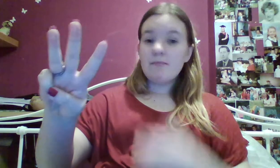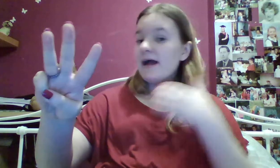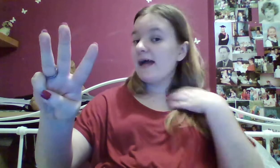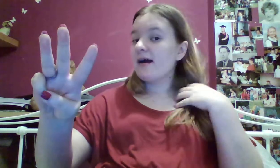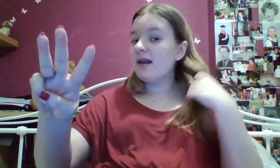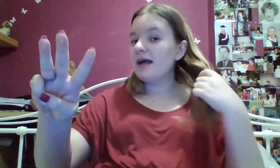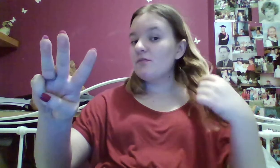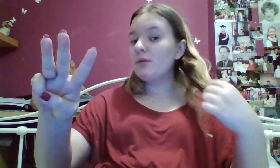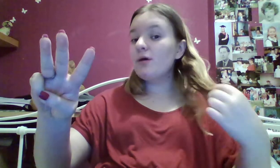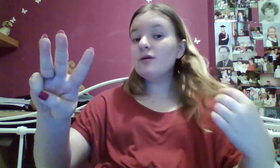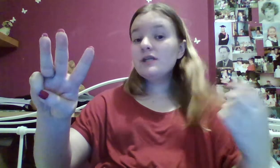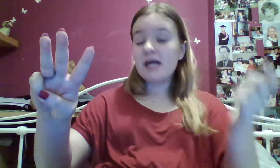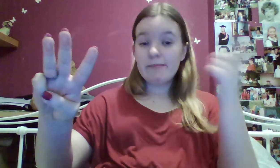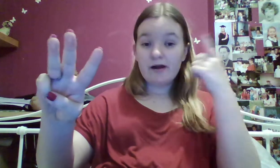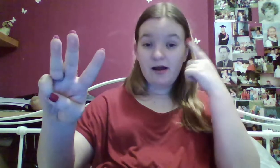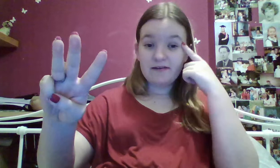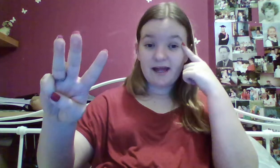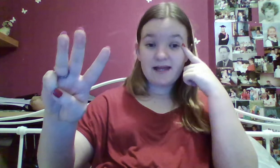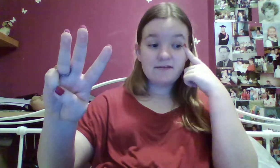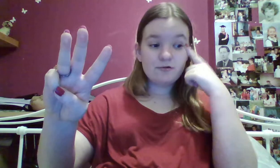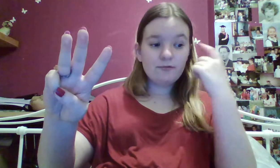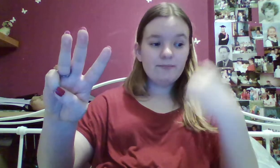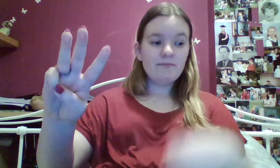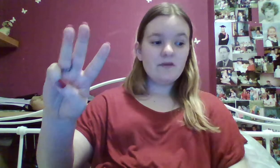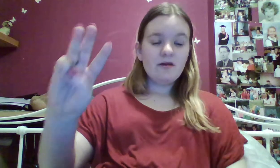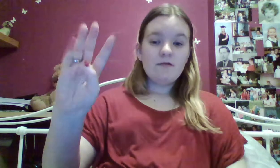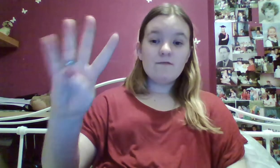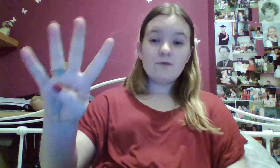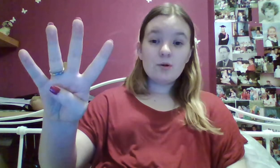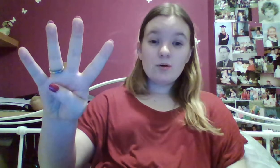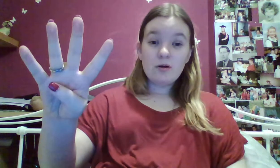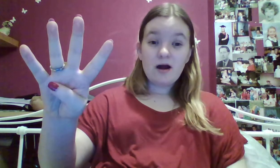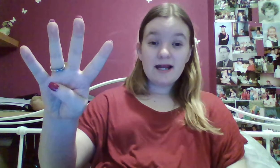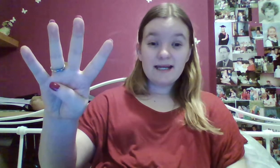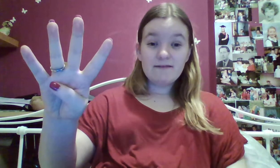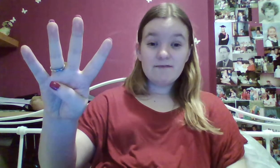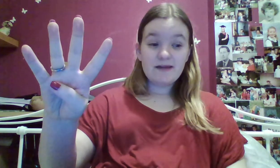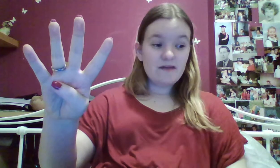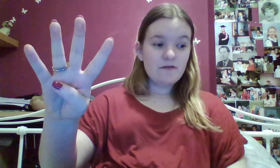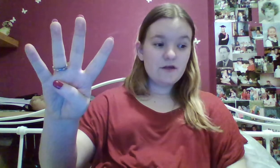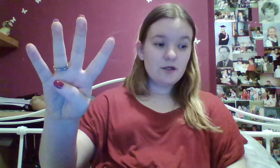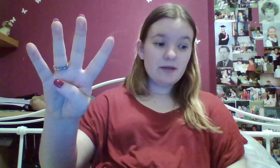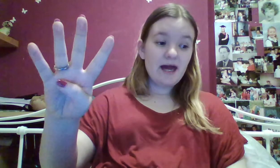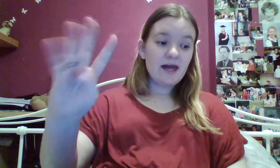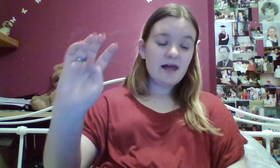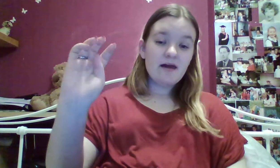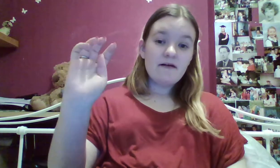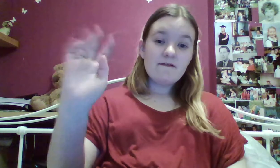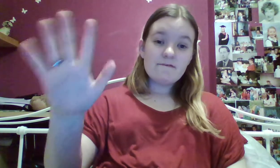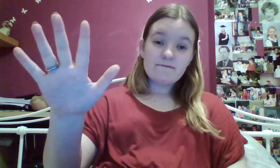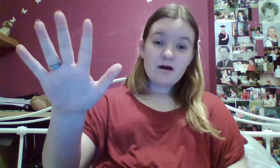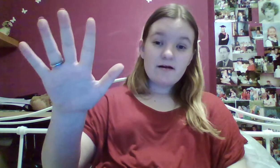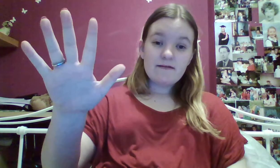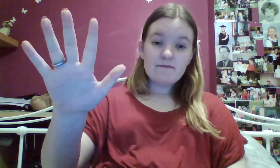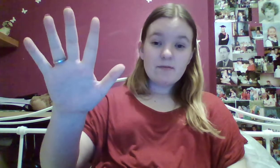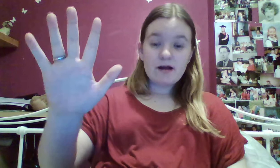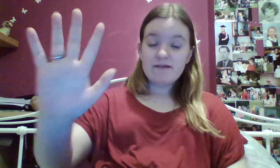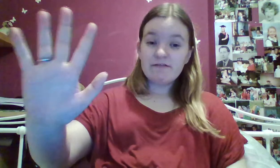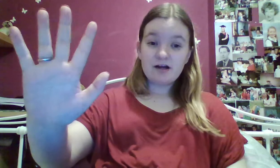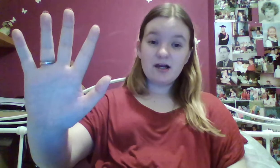hair colour is blonde and my eyes are hazel. 4. I live in the UK. 5. My favourite colour